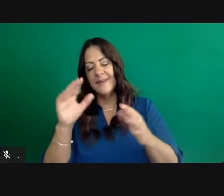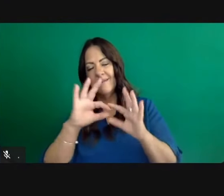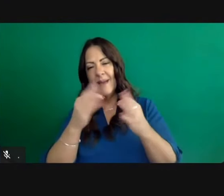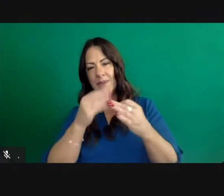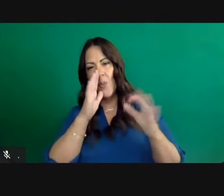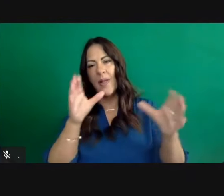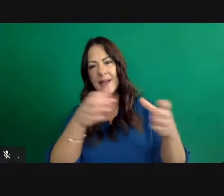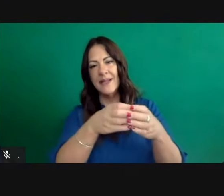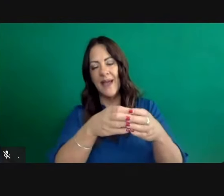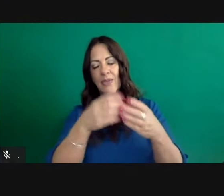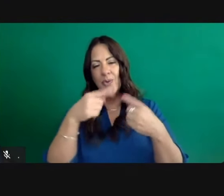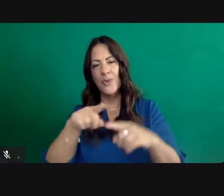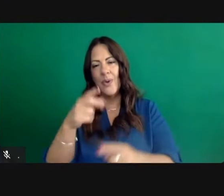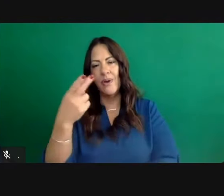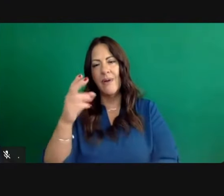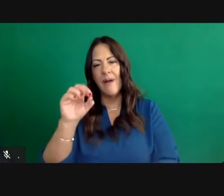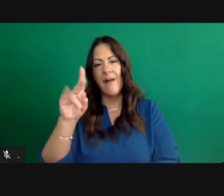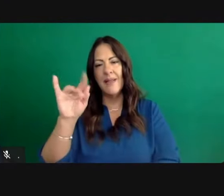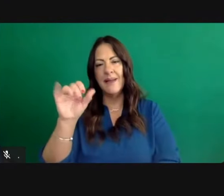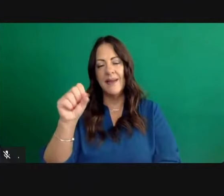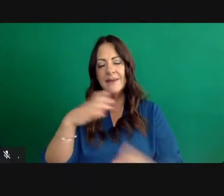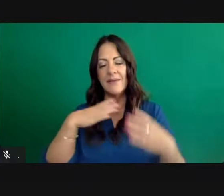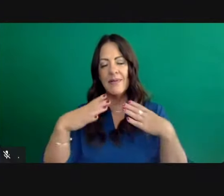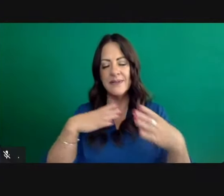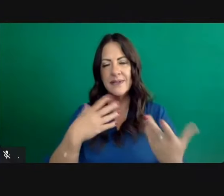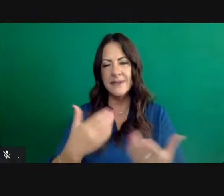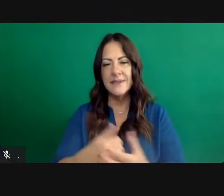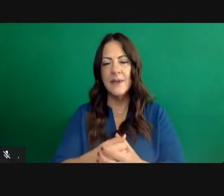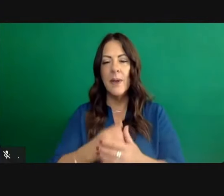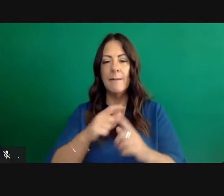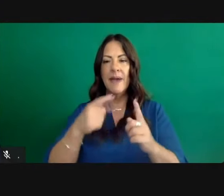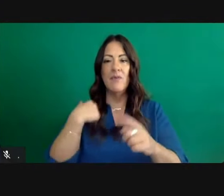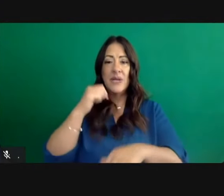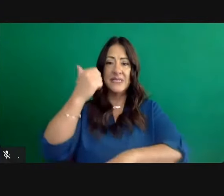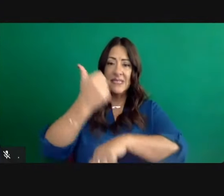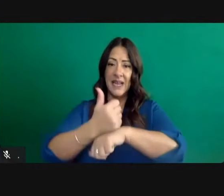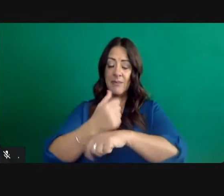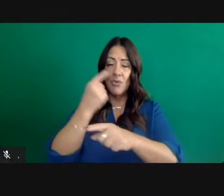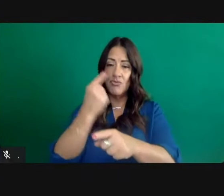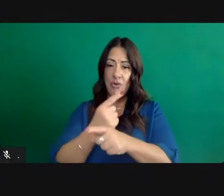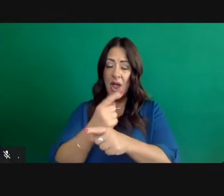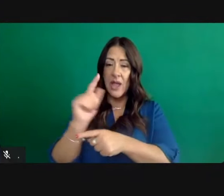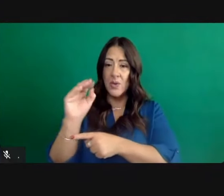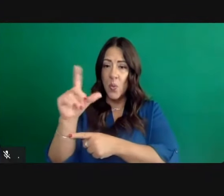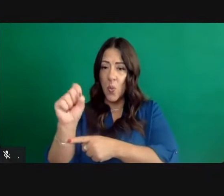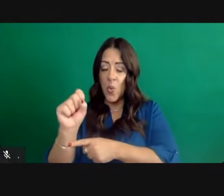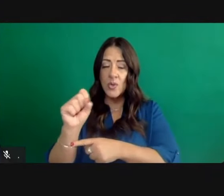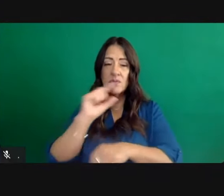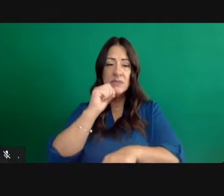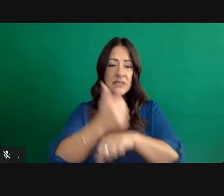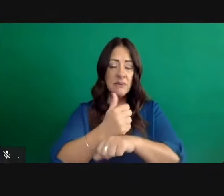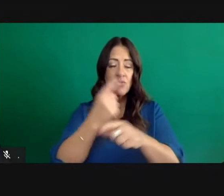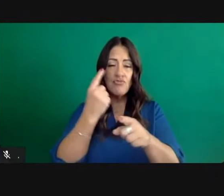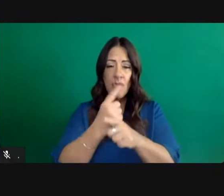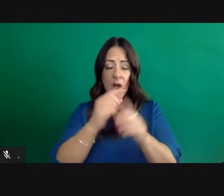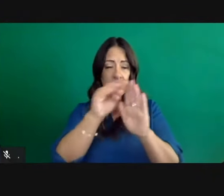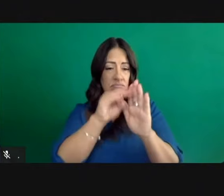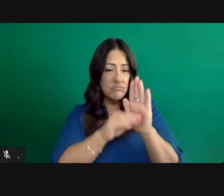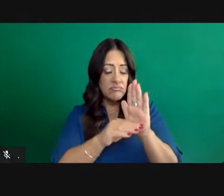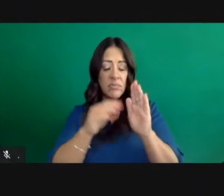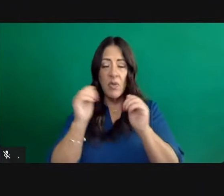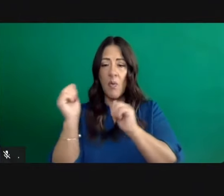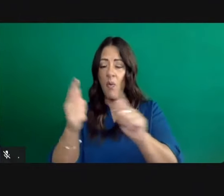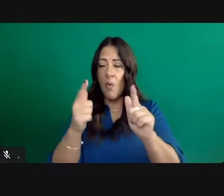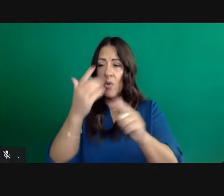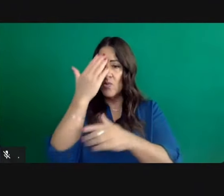But I feel more confident that with the right tools in place, that some of these things where we know